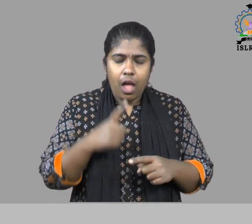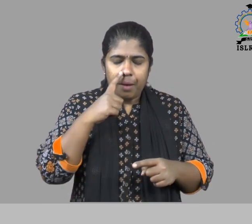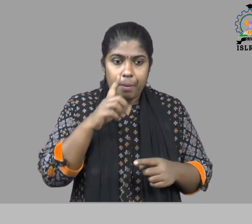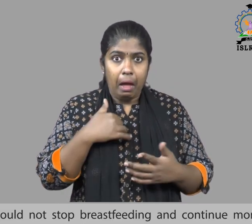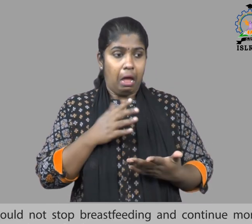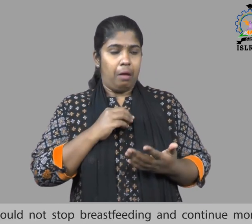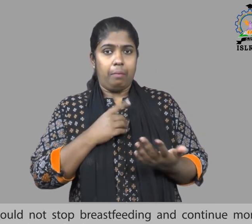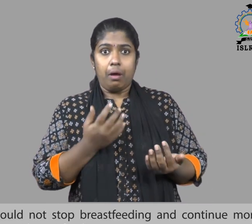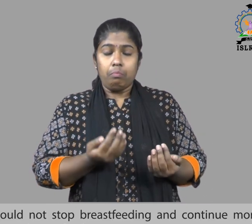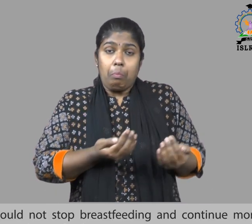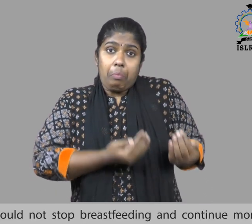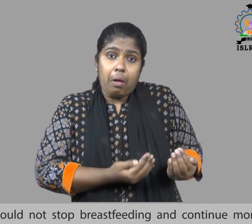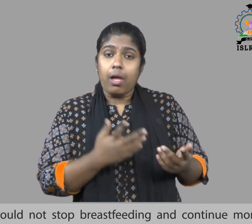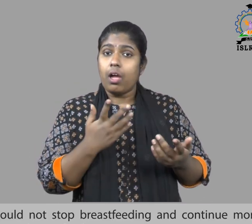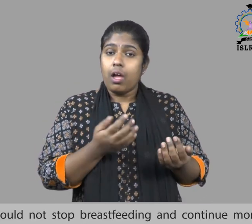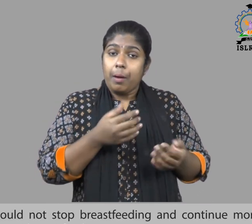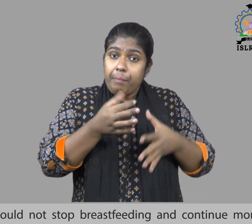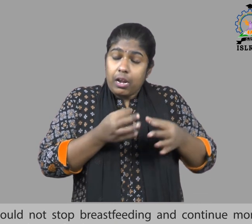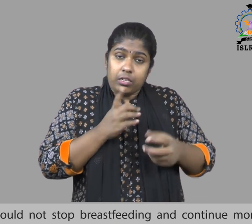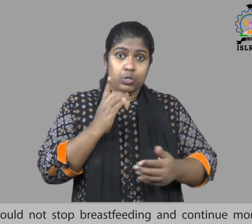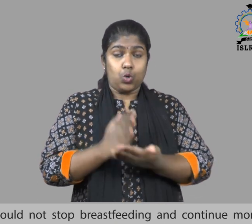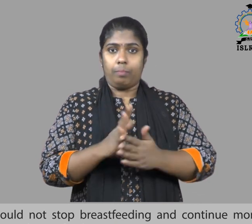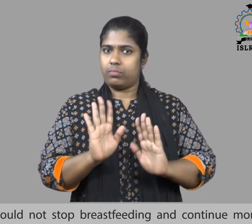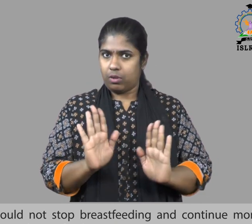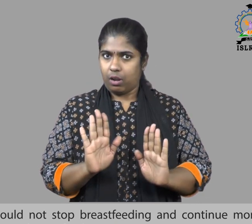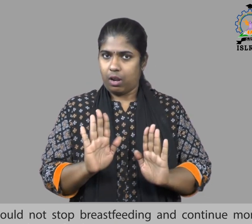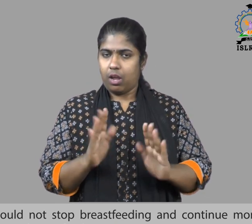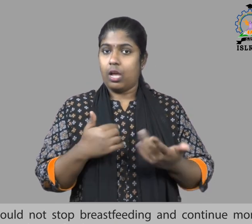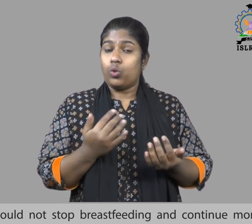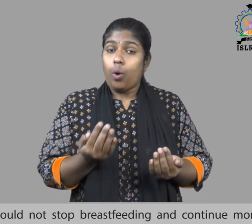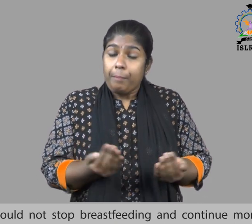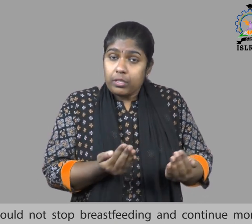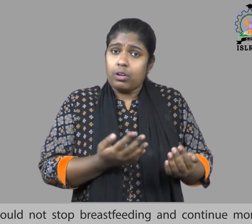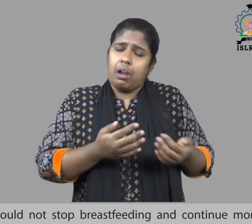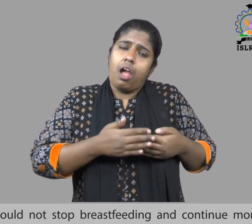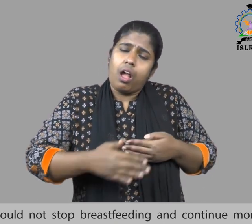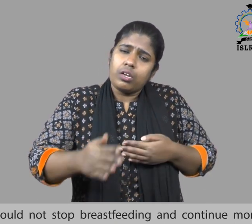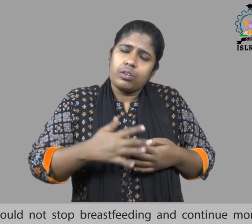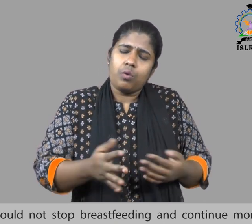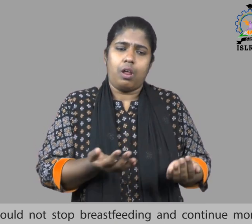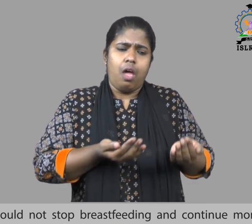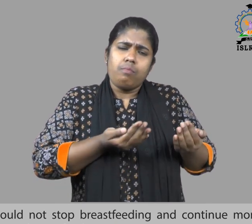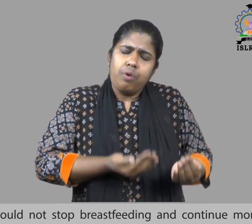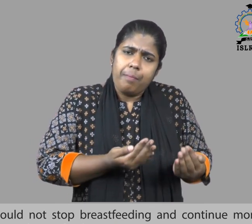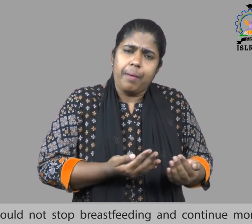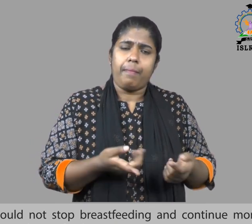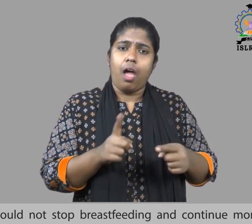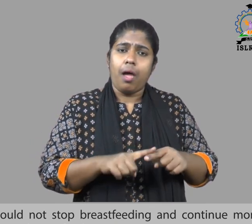In case of diarrhea, mother should not stop breastfeeding and continue more